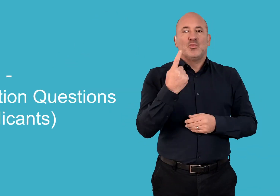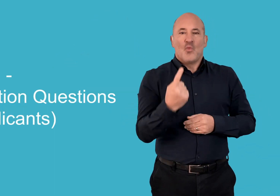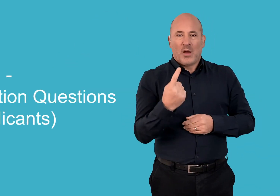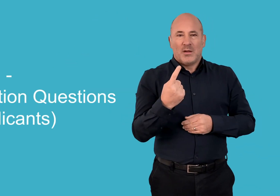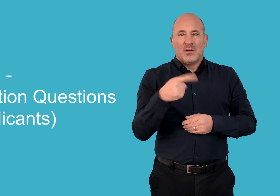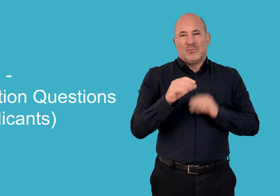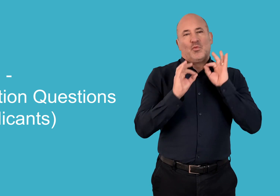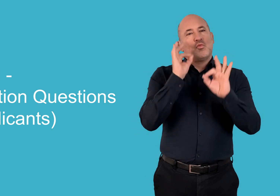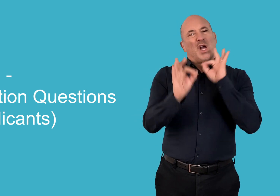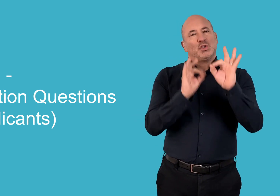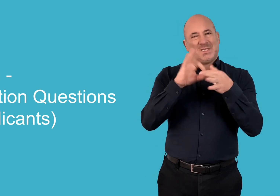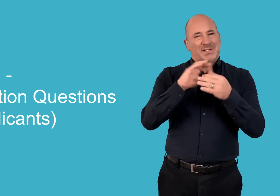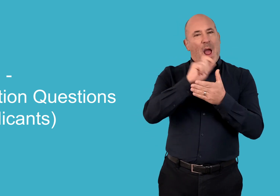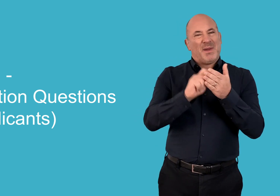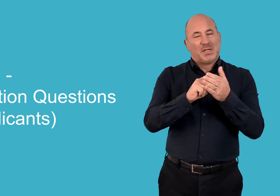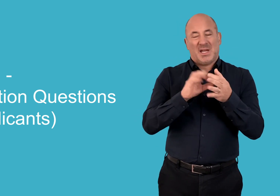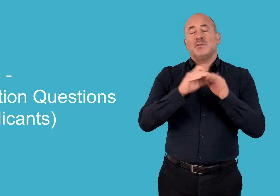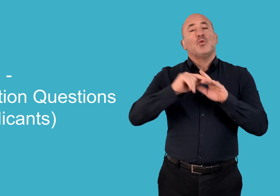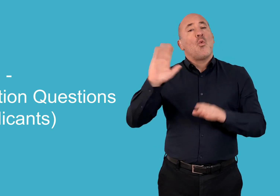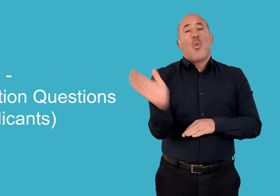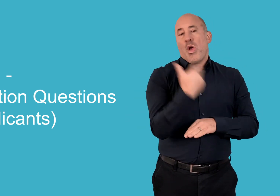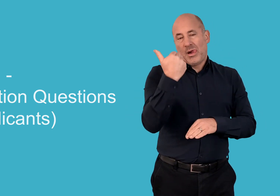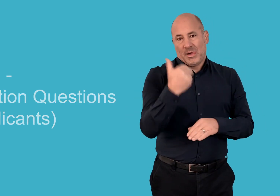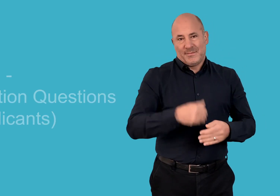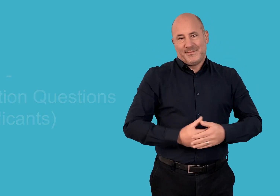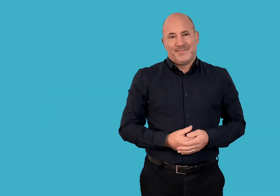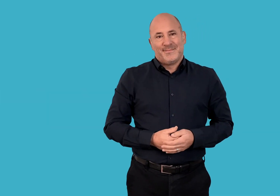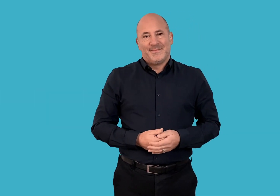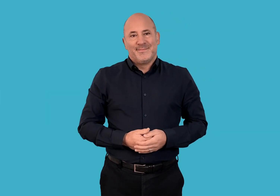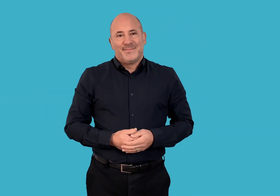Stage 1 Application Questions. All applicants.